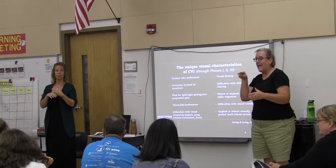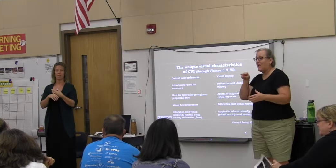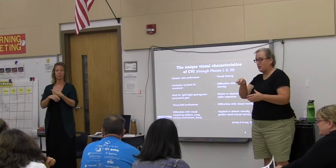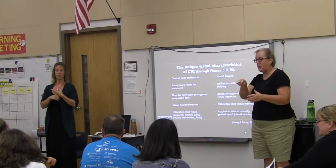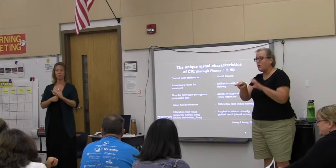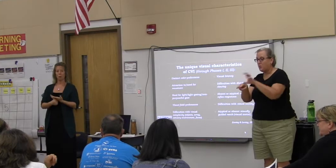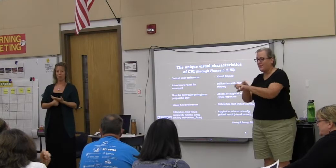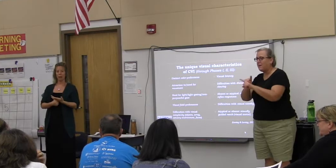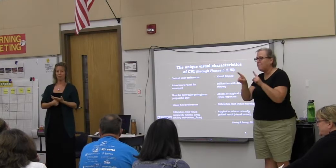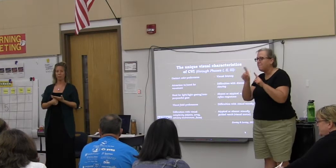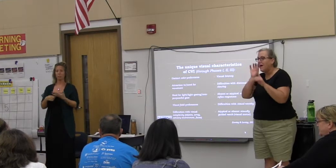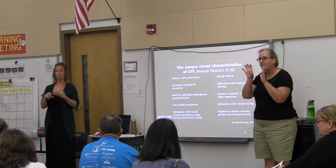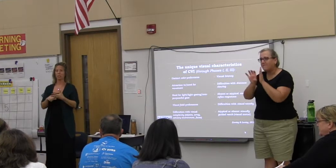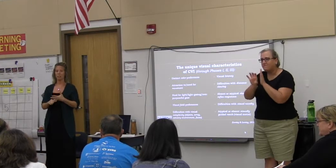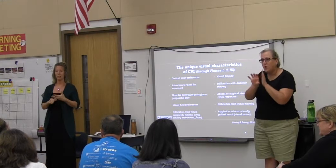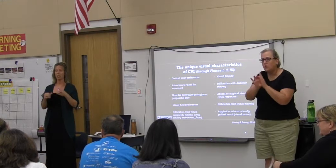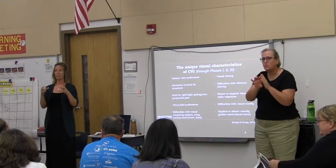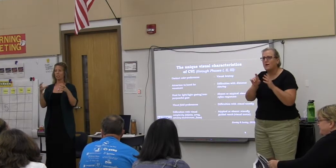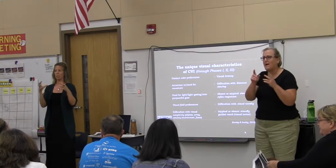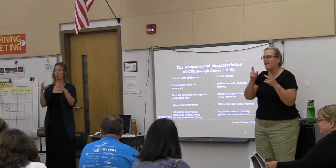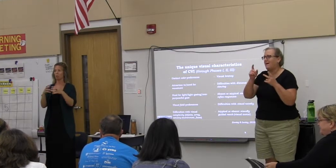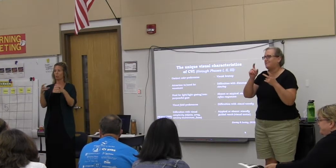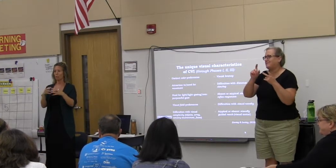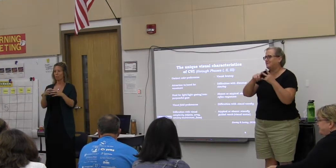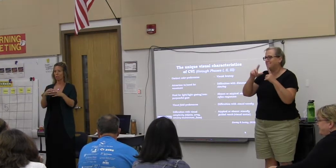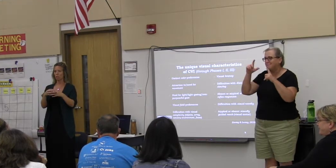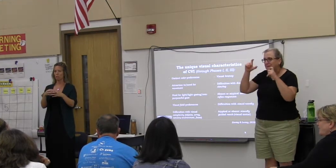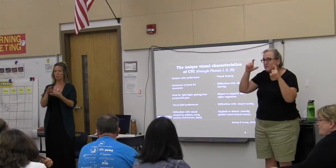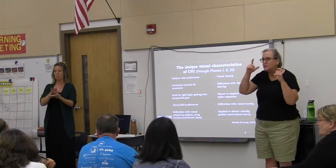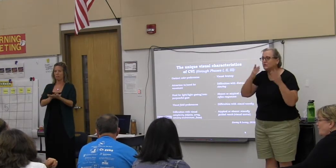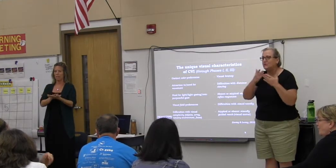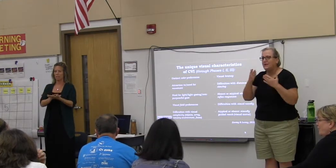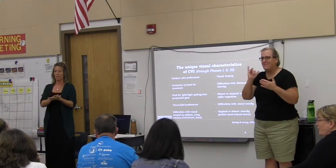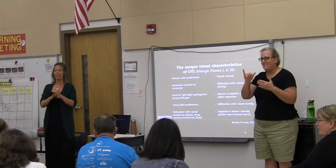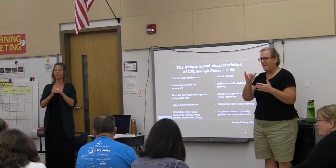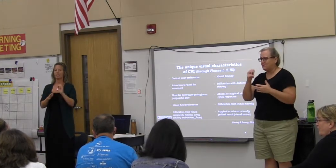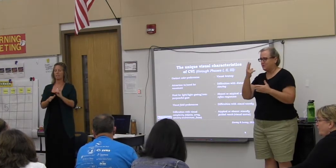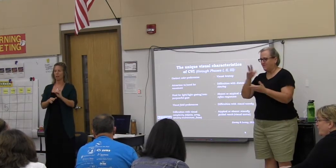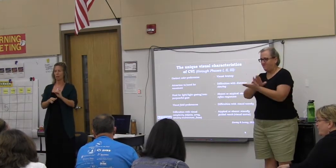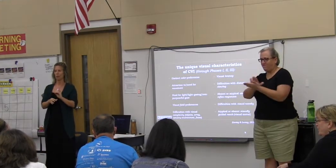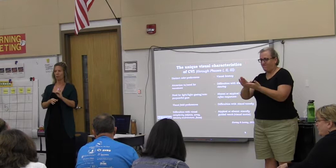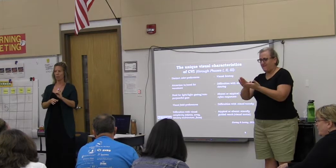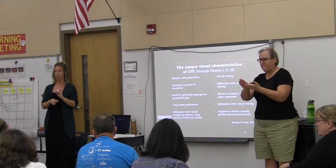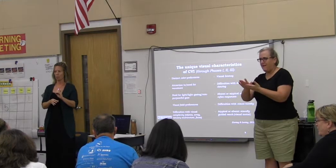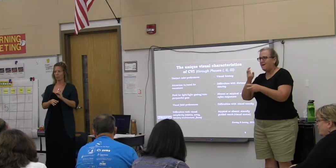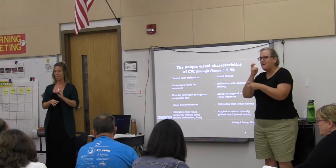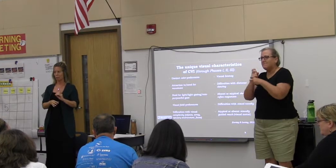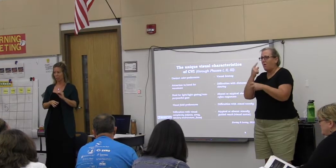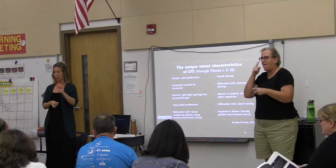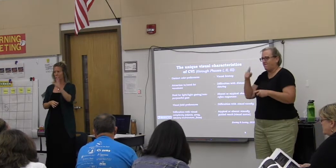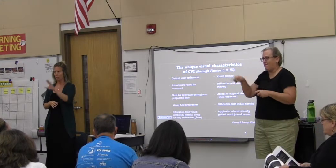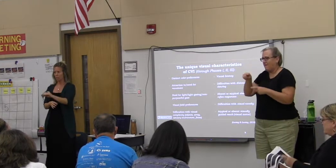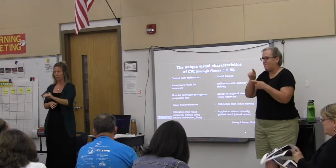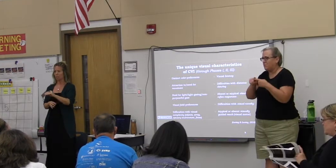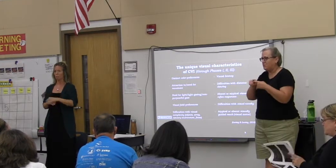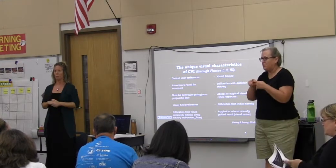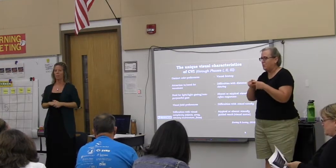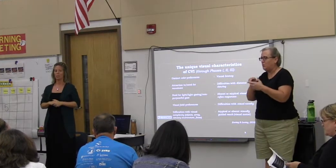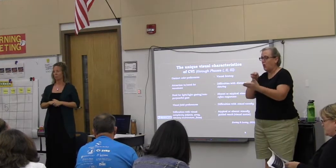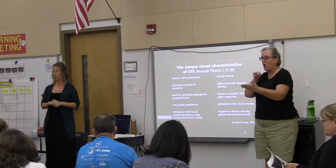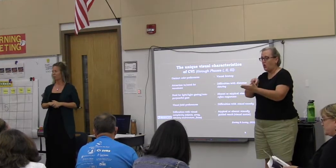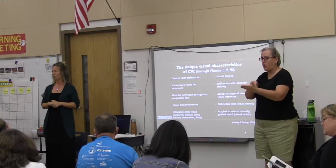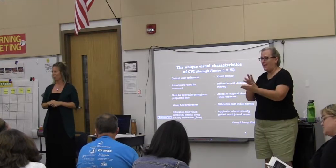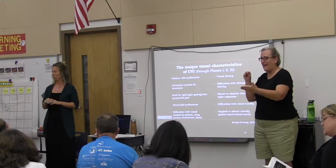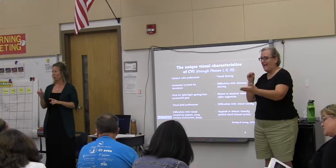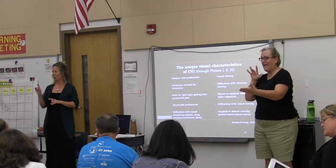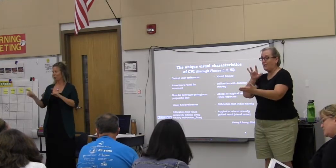start doing things with photographs and pictures, things that are more two-dimensional and flat, it's a lot harder for them to coordinate looking and reaching.